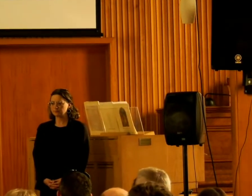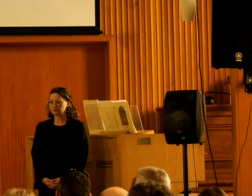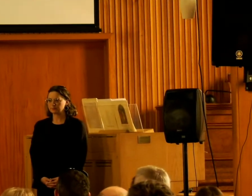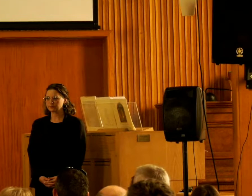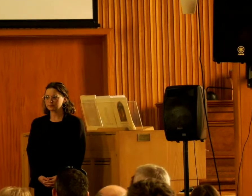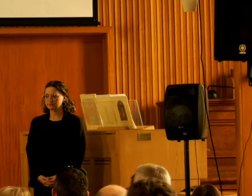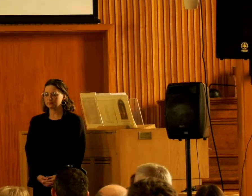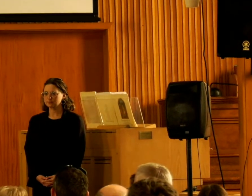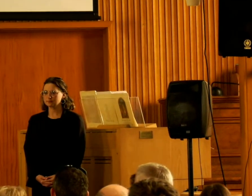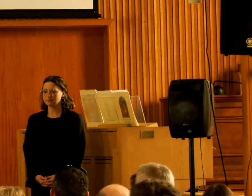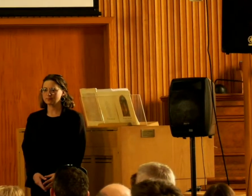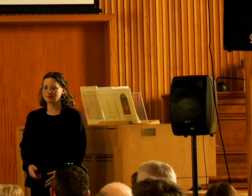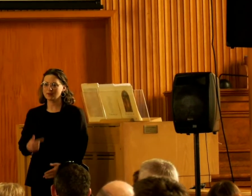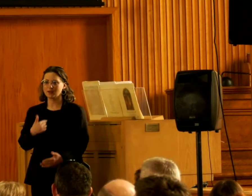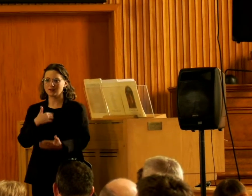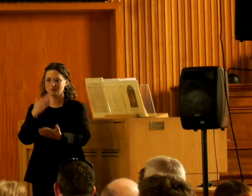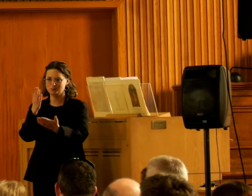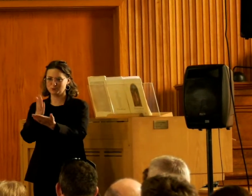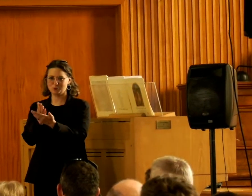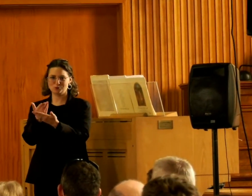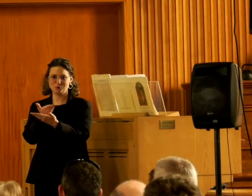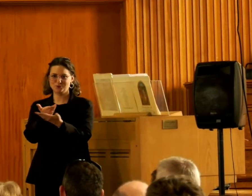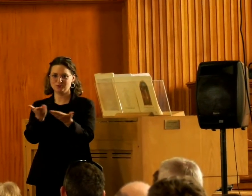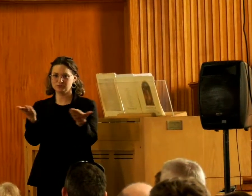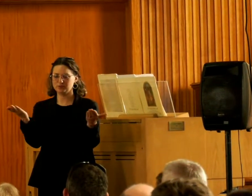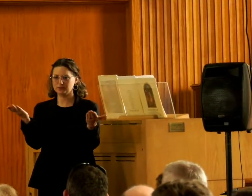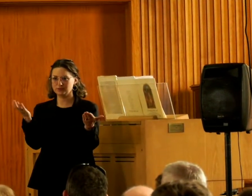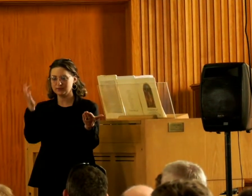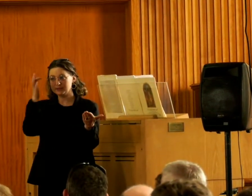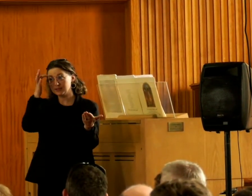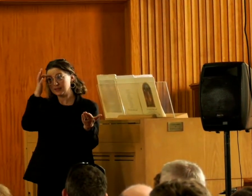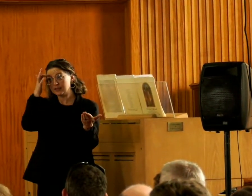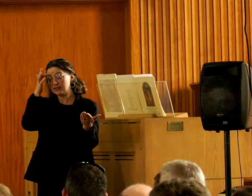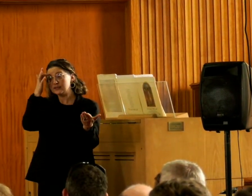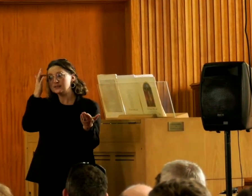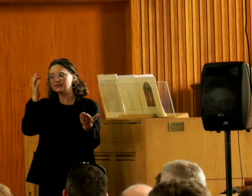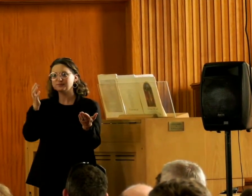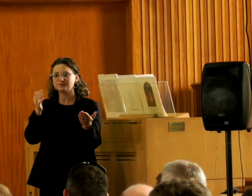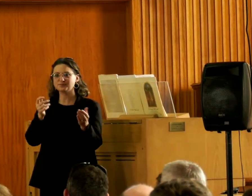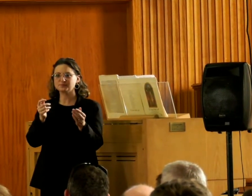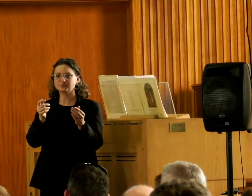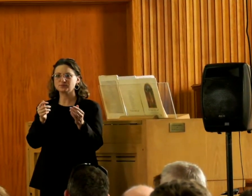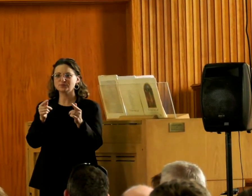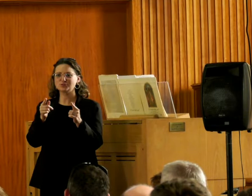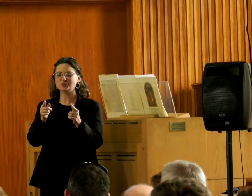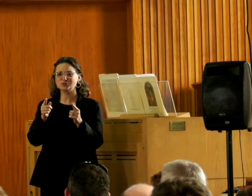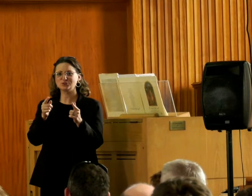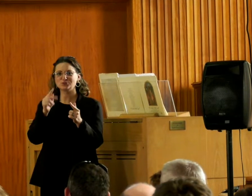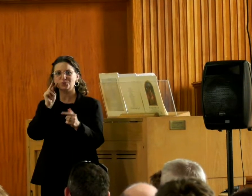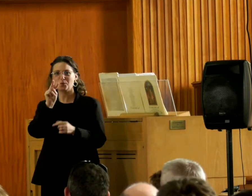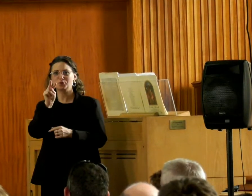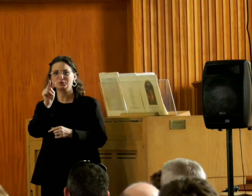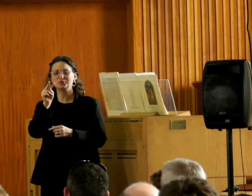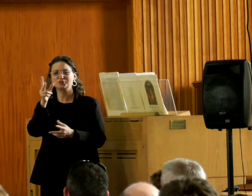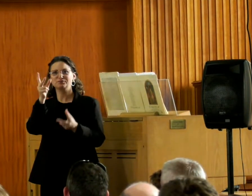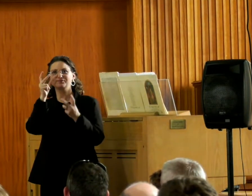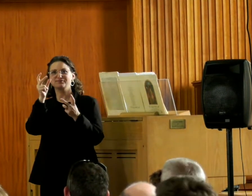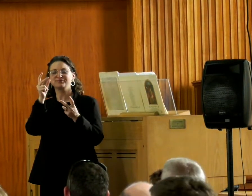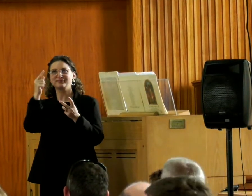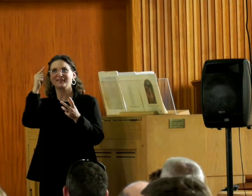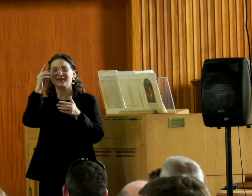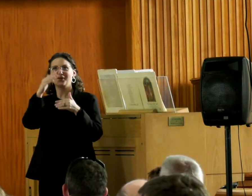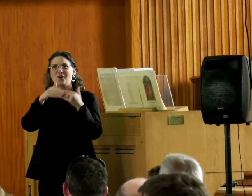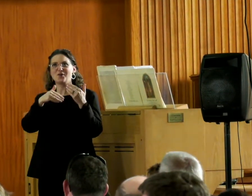I'm sure all of you have or have just lived through a lot of those memories. Great